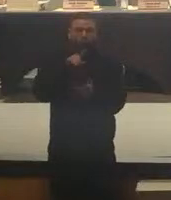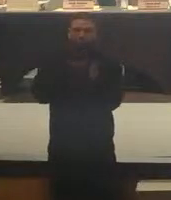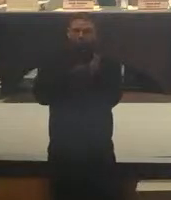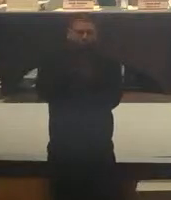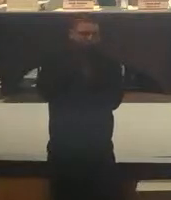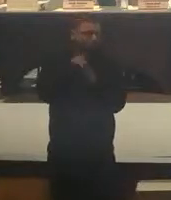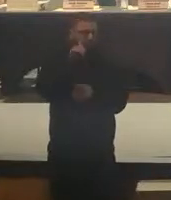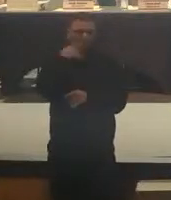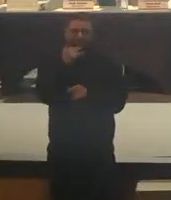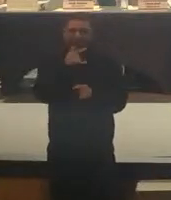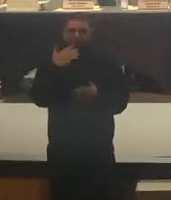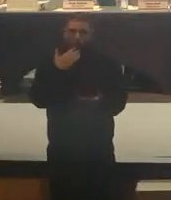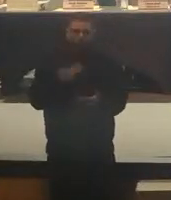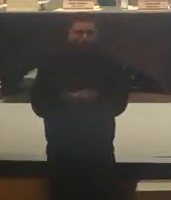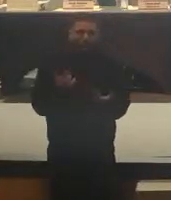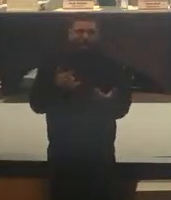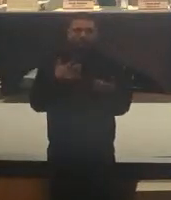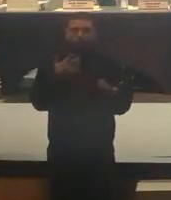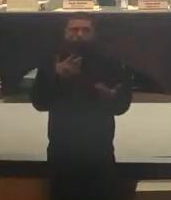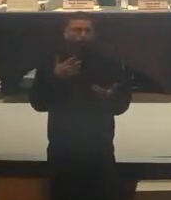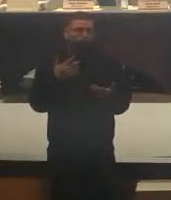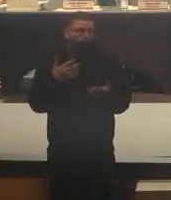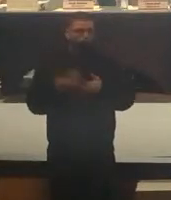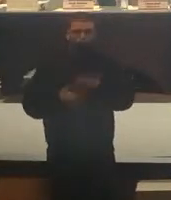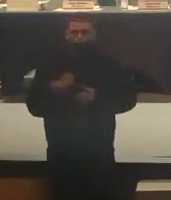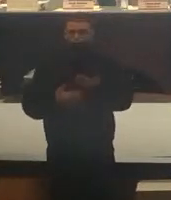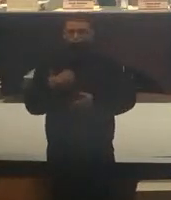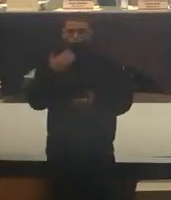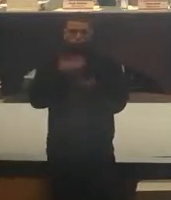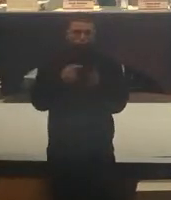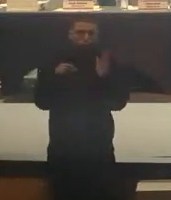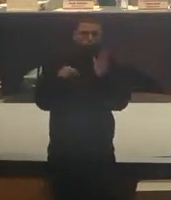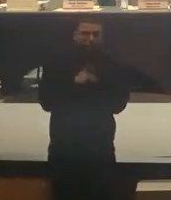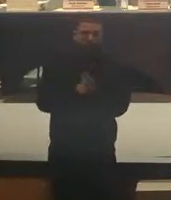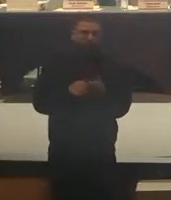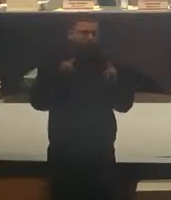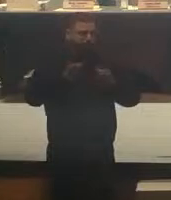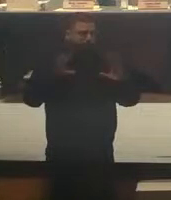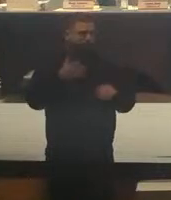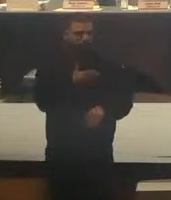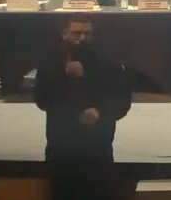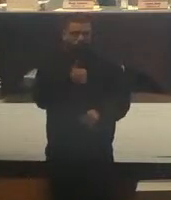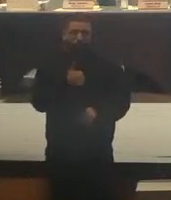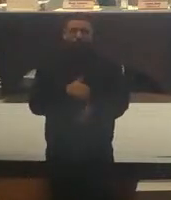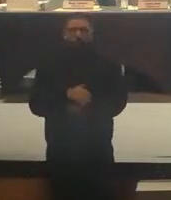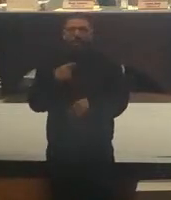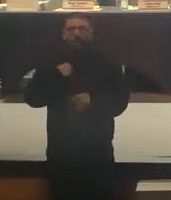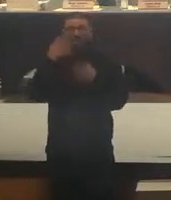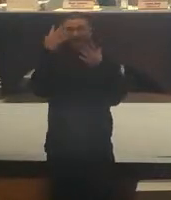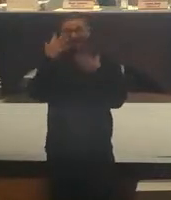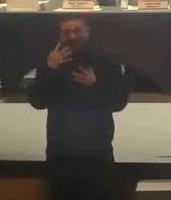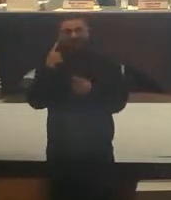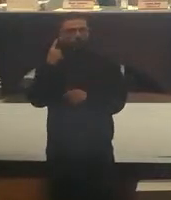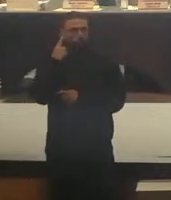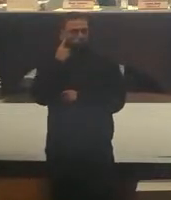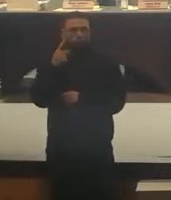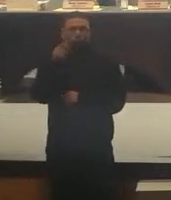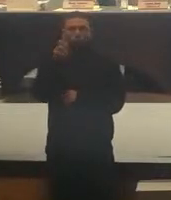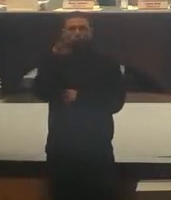He's doing well. His grades are excellent. I'm very sad to hear that Clark County is